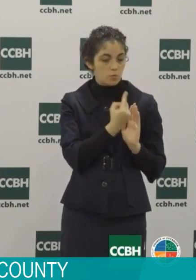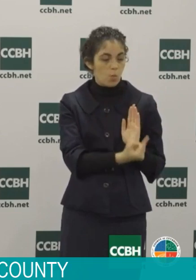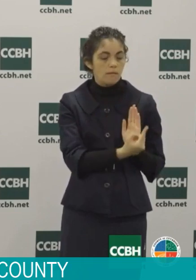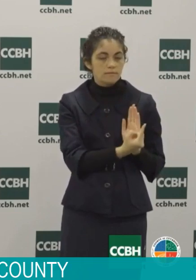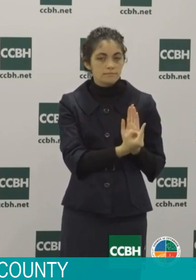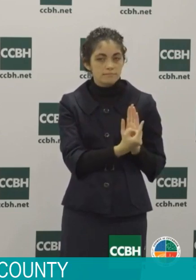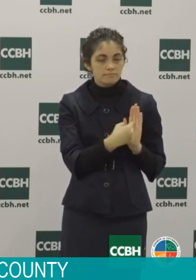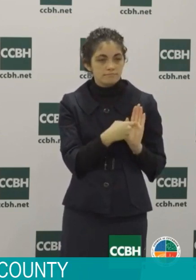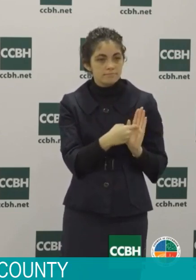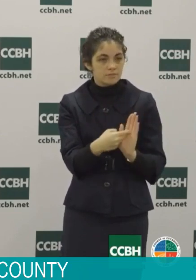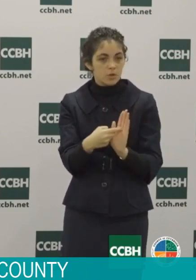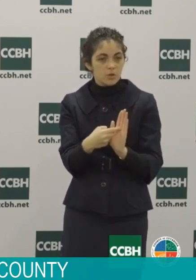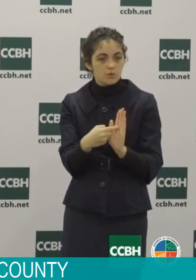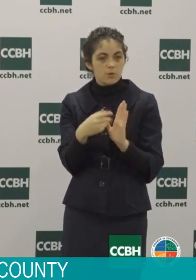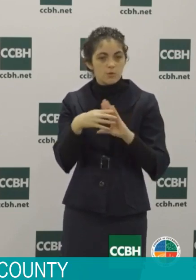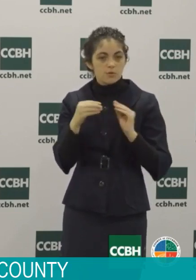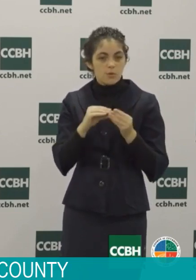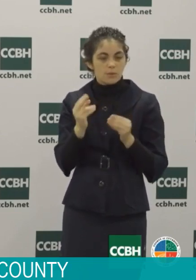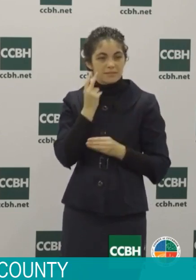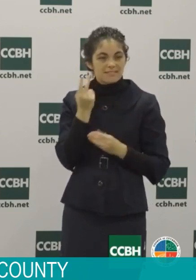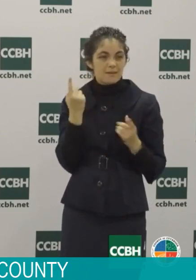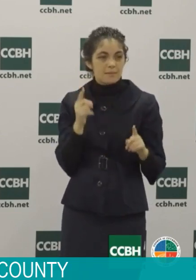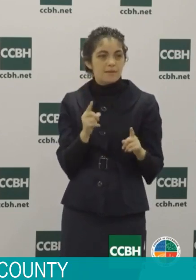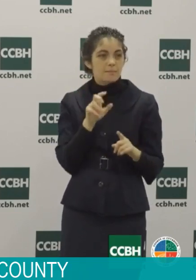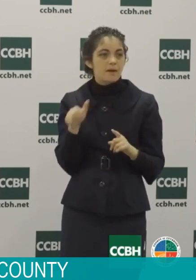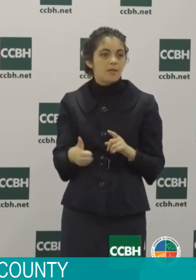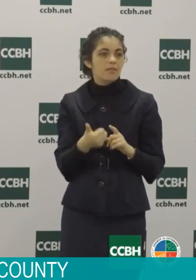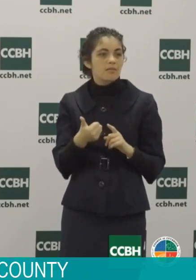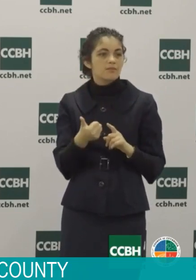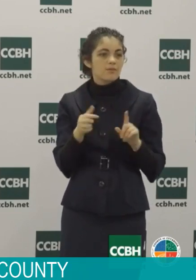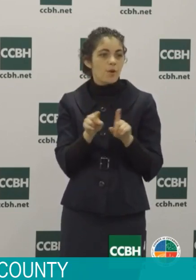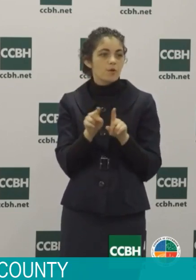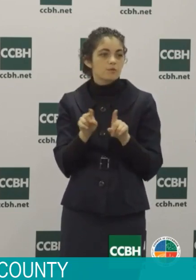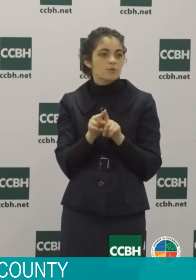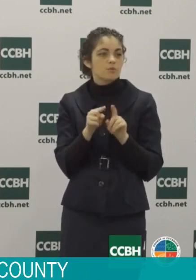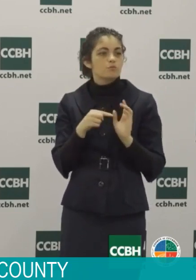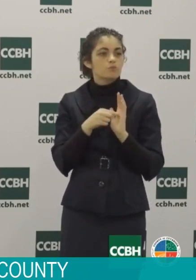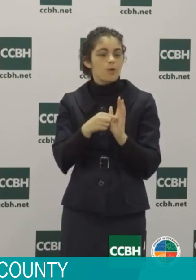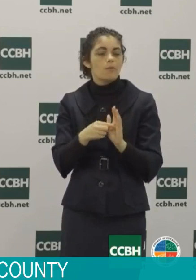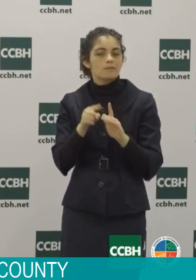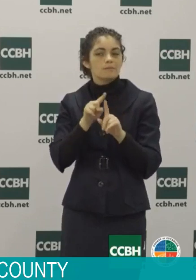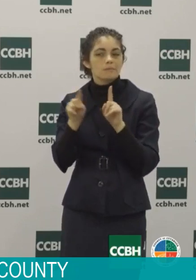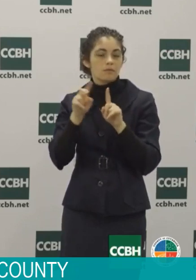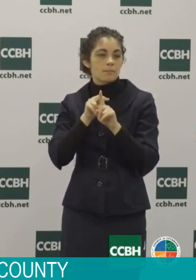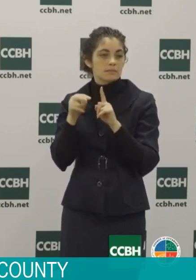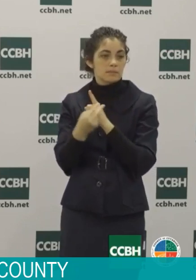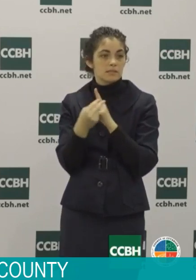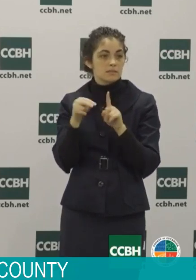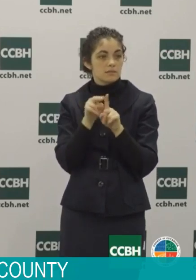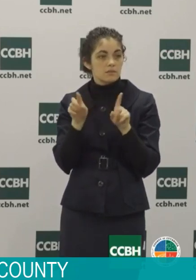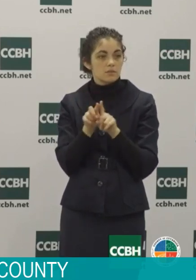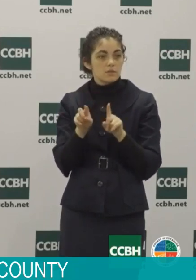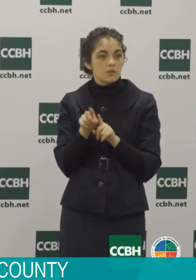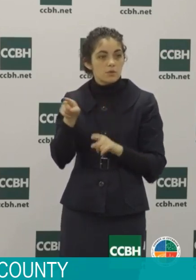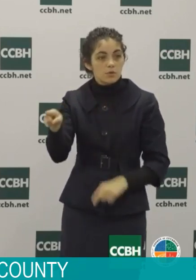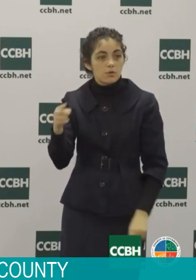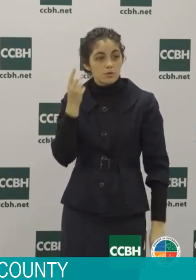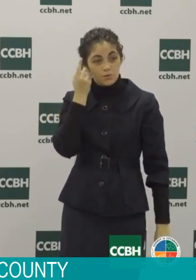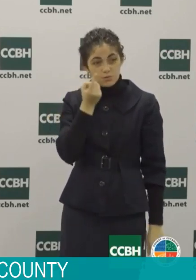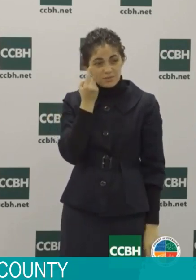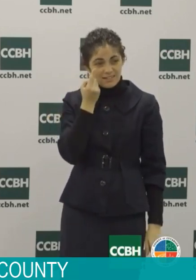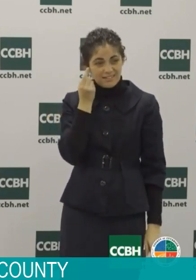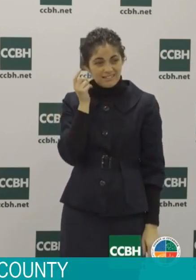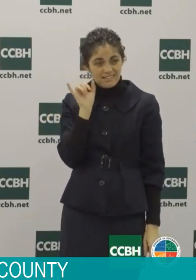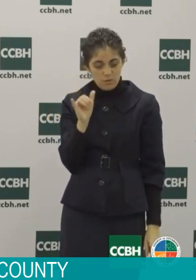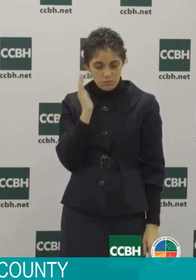that tells the story of what we're seeing, but other models are also helping us understand from different angles. So when do you think we will